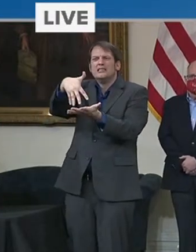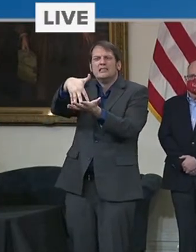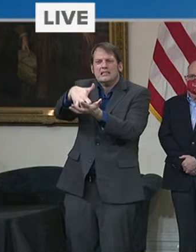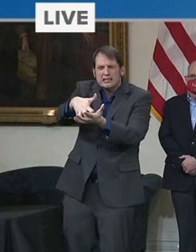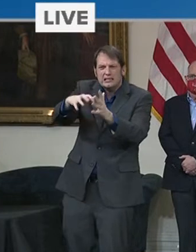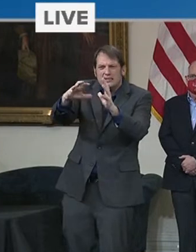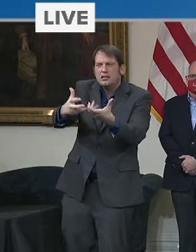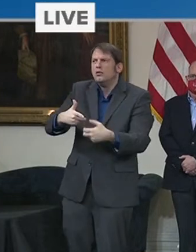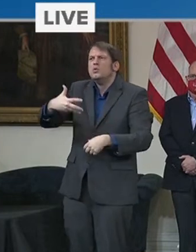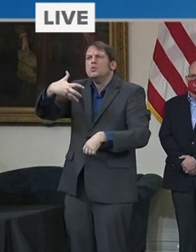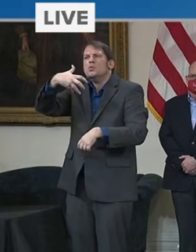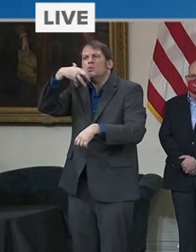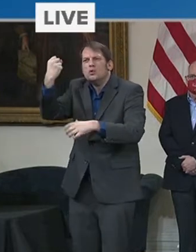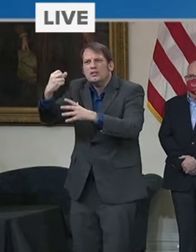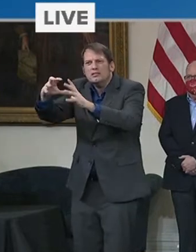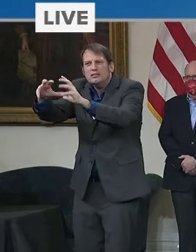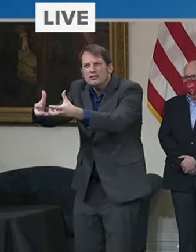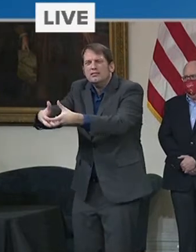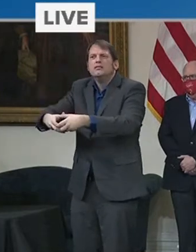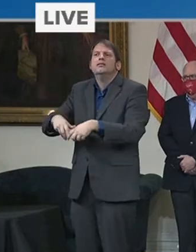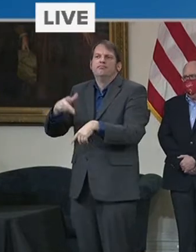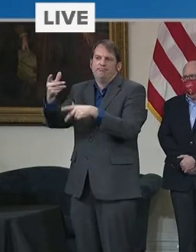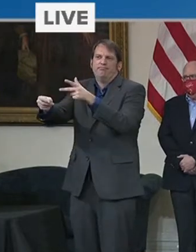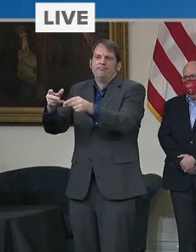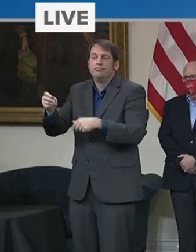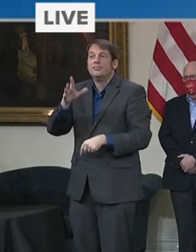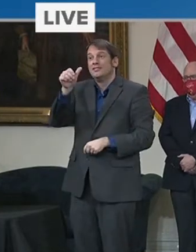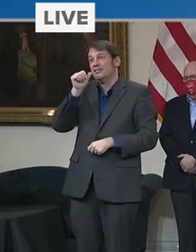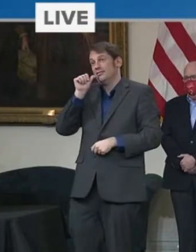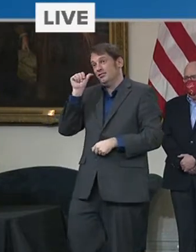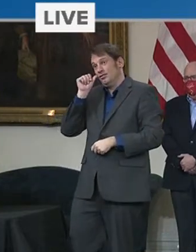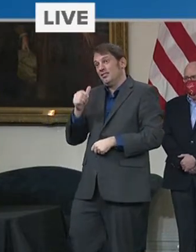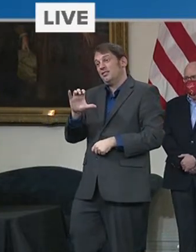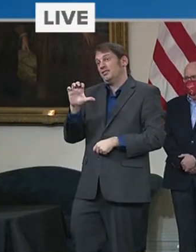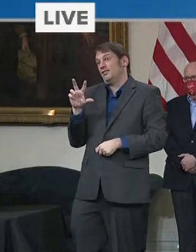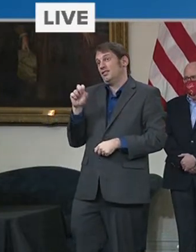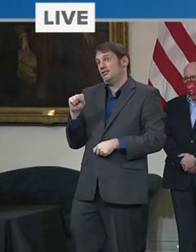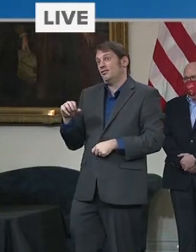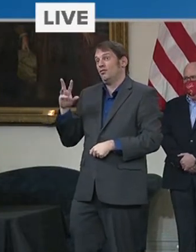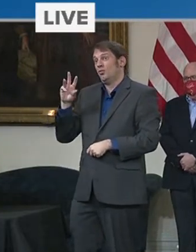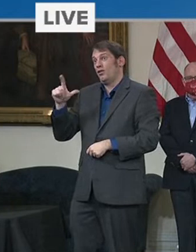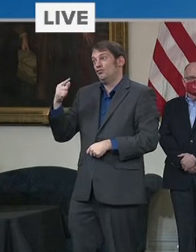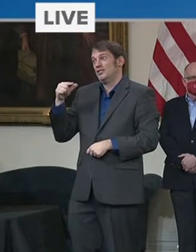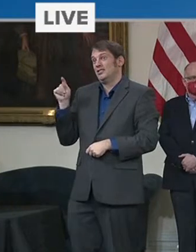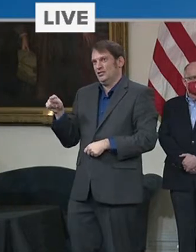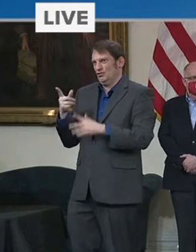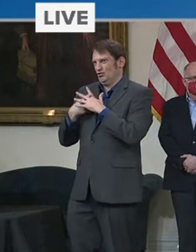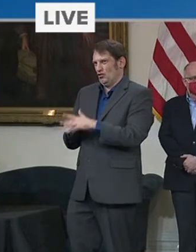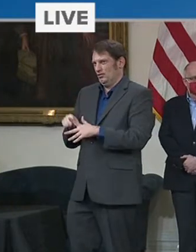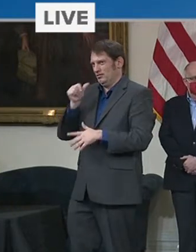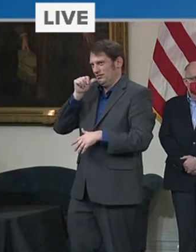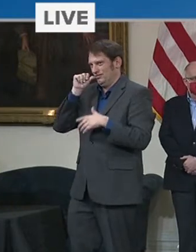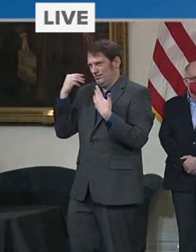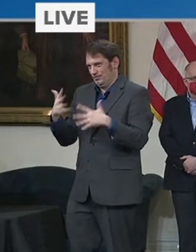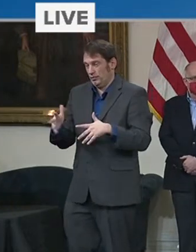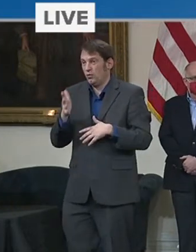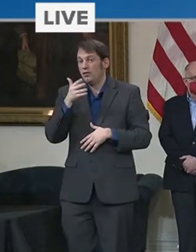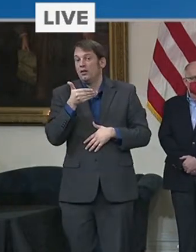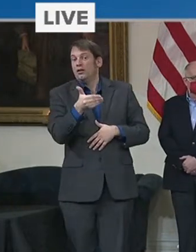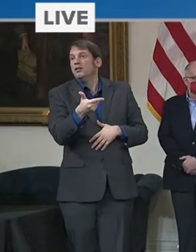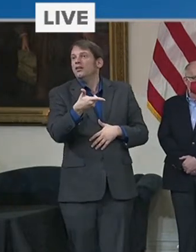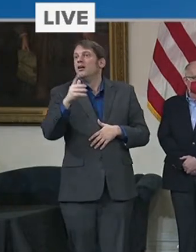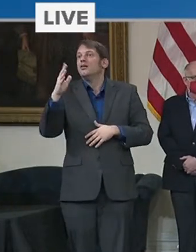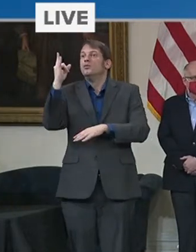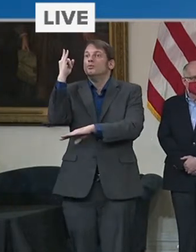administering vaccines just yesterday. We are now running a pilot program at Giant and Martin's and Walmart locations